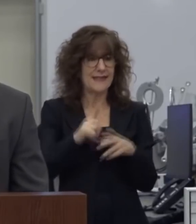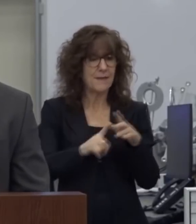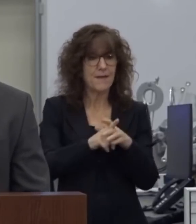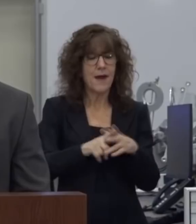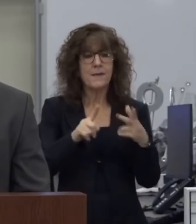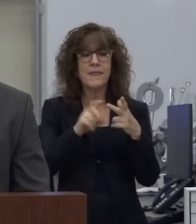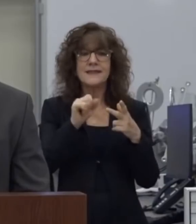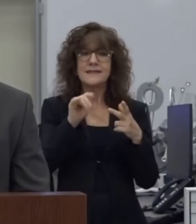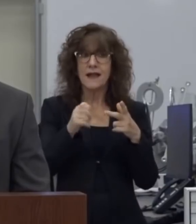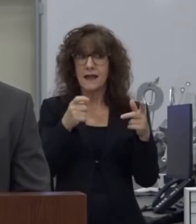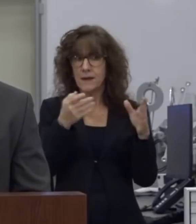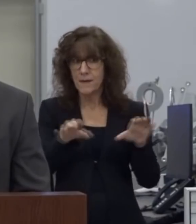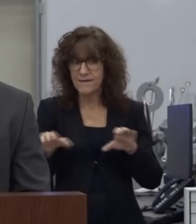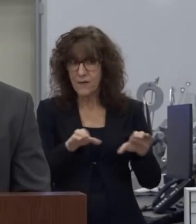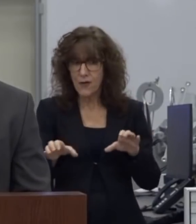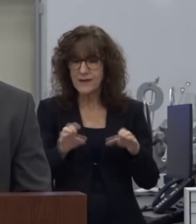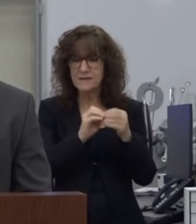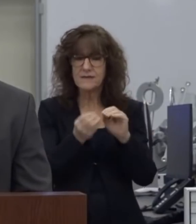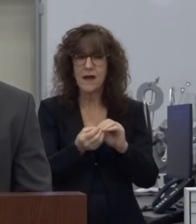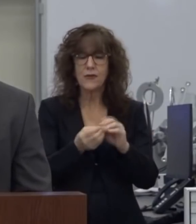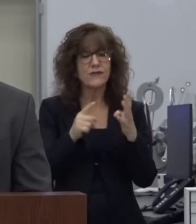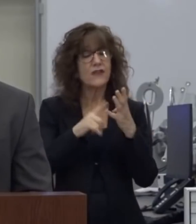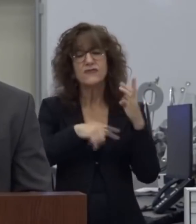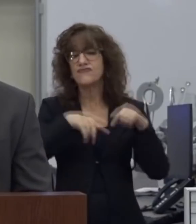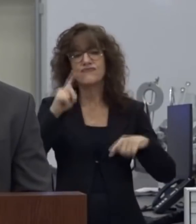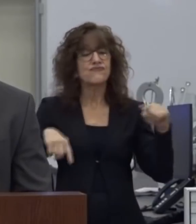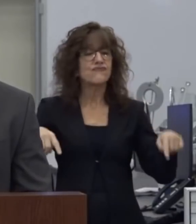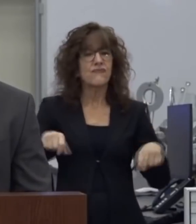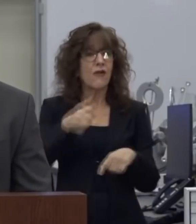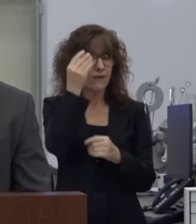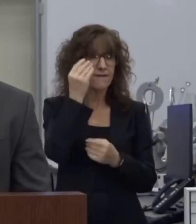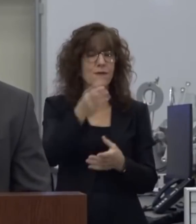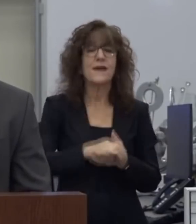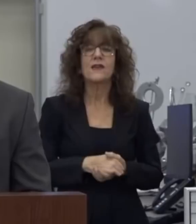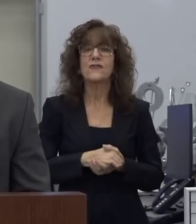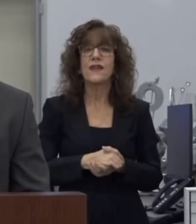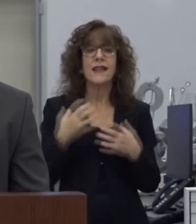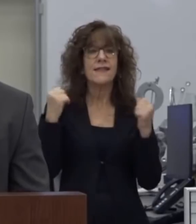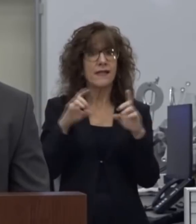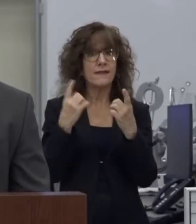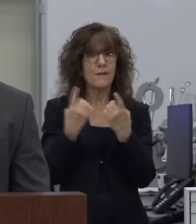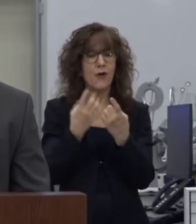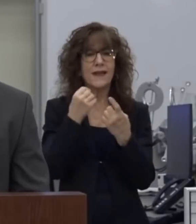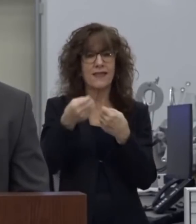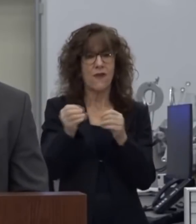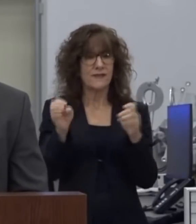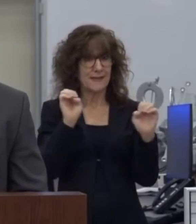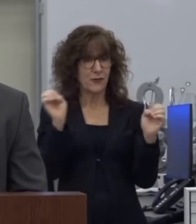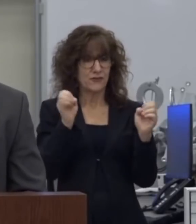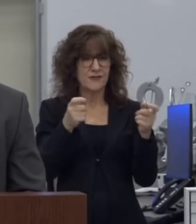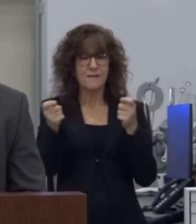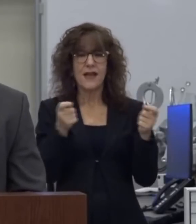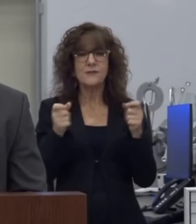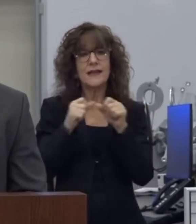site performance metrics, and miscellaneous status information. The Health Department and the Office of Emergency